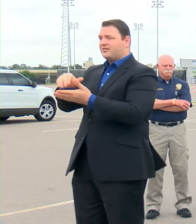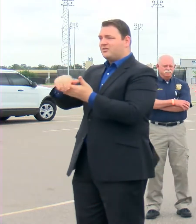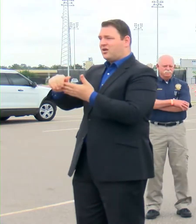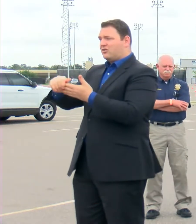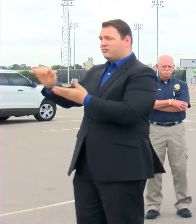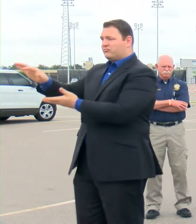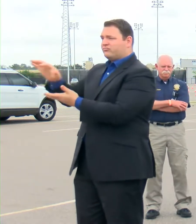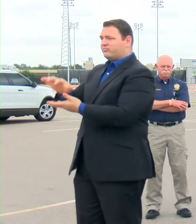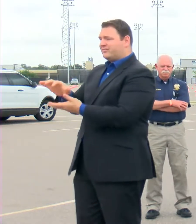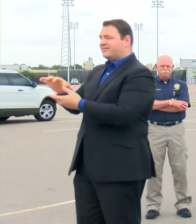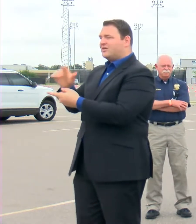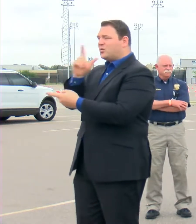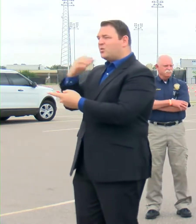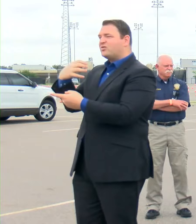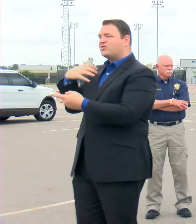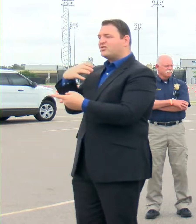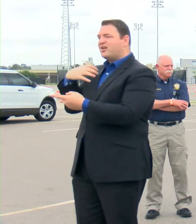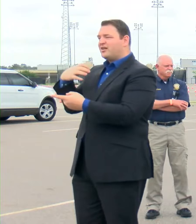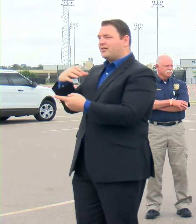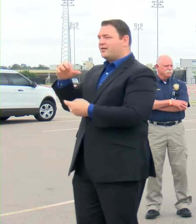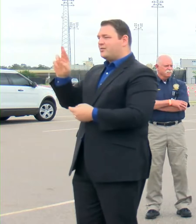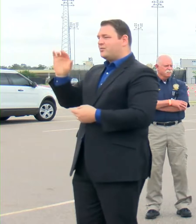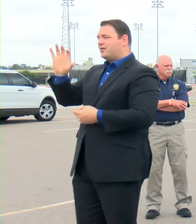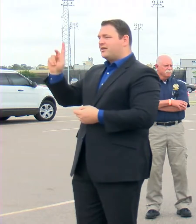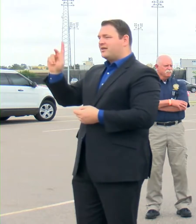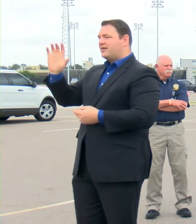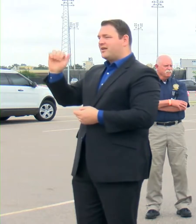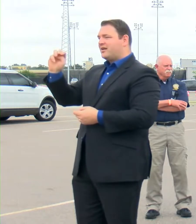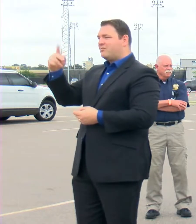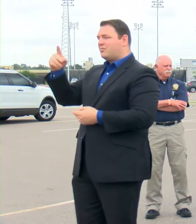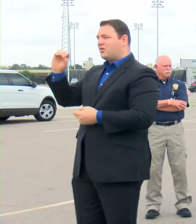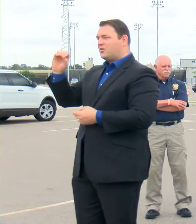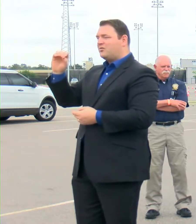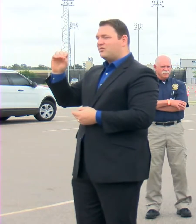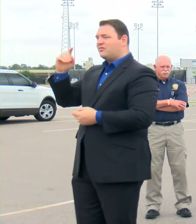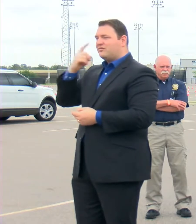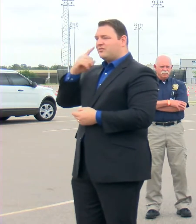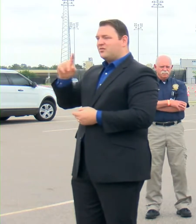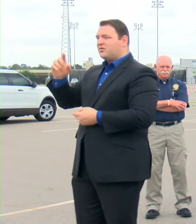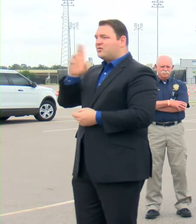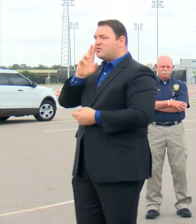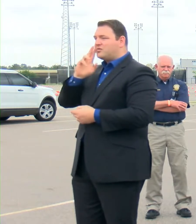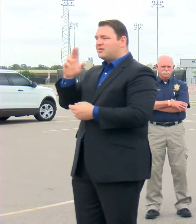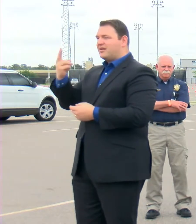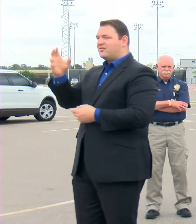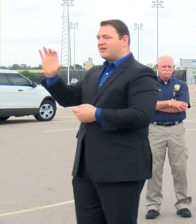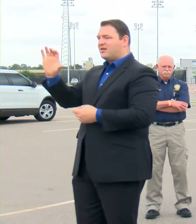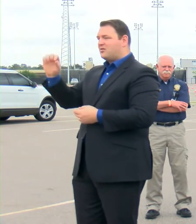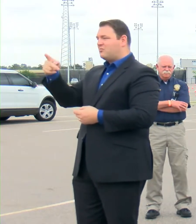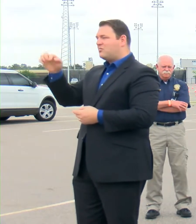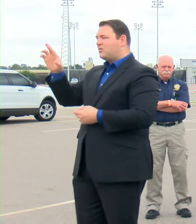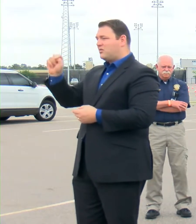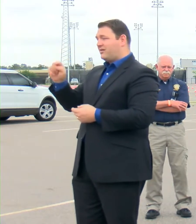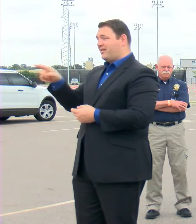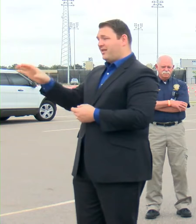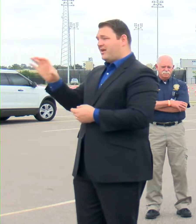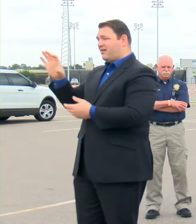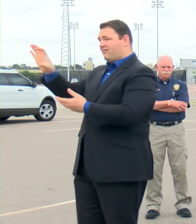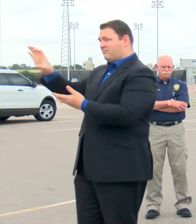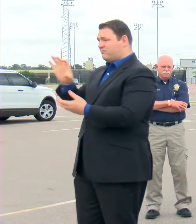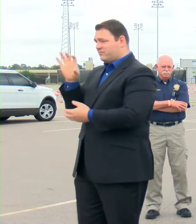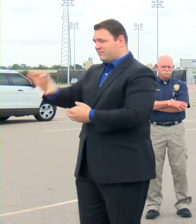know, Rick Campo is chairman of the Houston-Harris County Port. They're placing like $5 million into this relief fund for